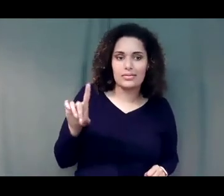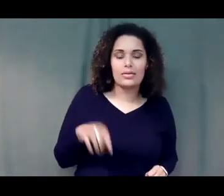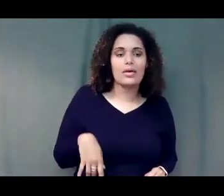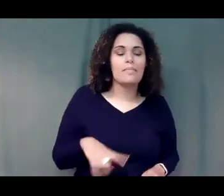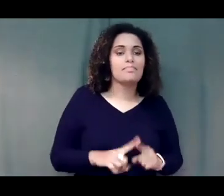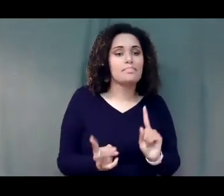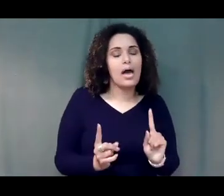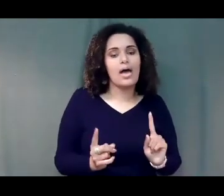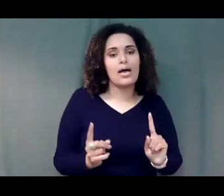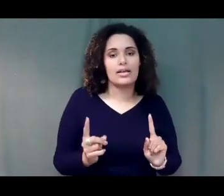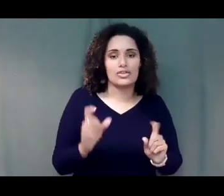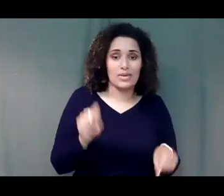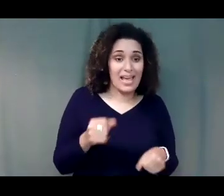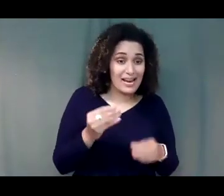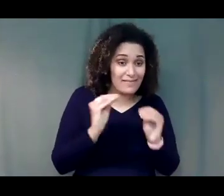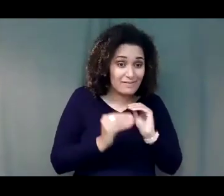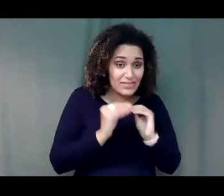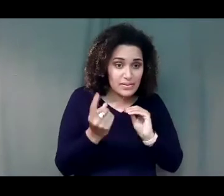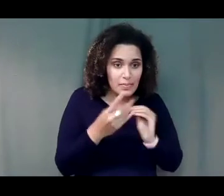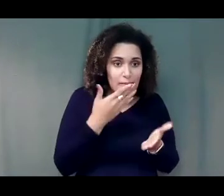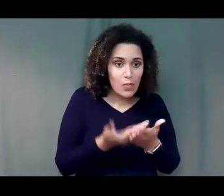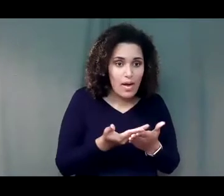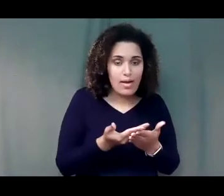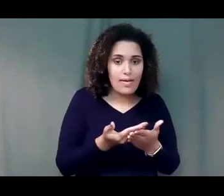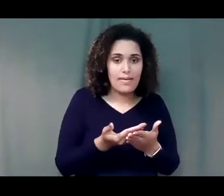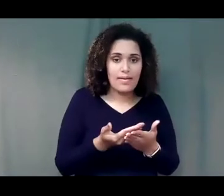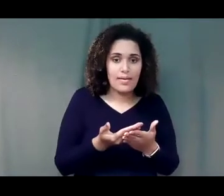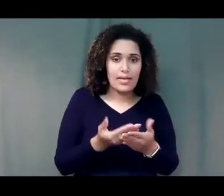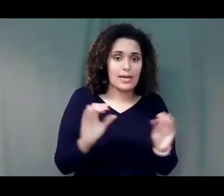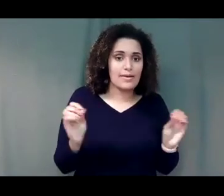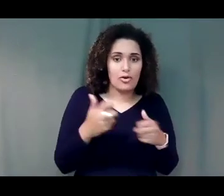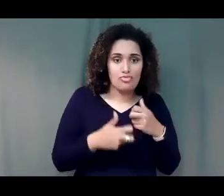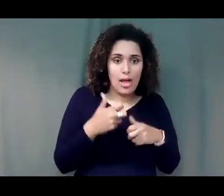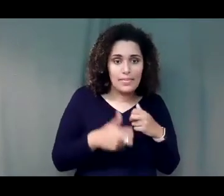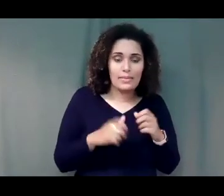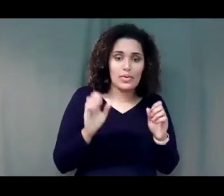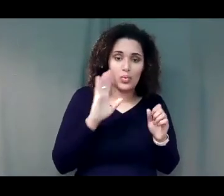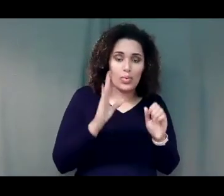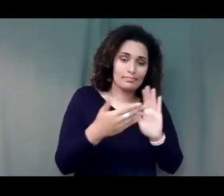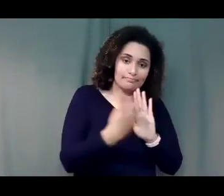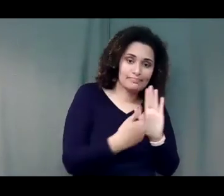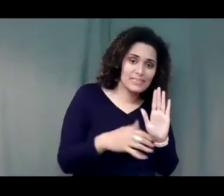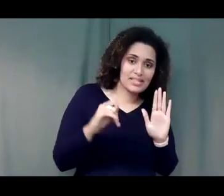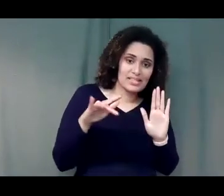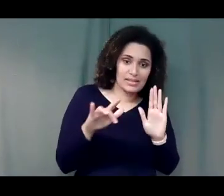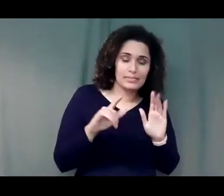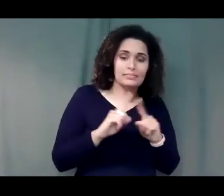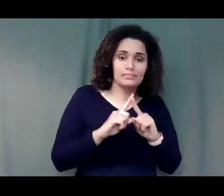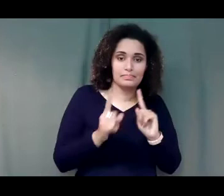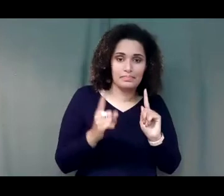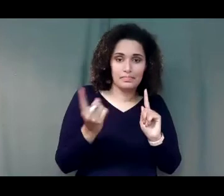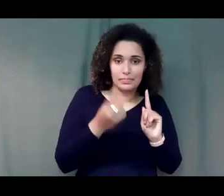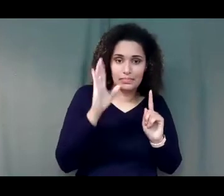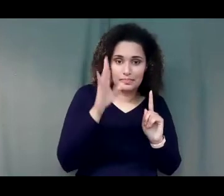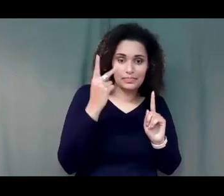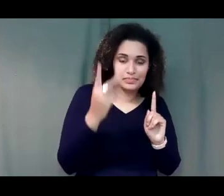So you can fix something well, and it's no problem. It'll seal, it'll be fine, but you'll always see where the